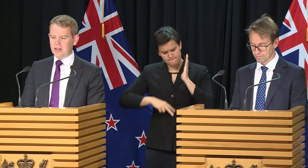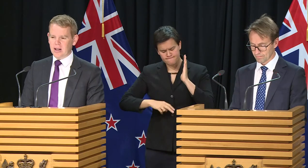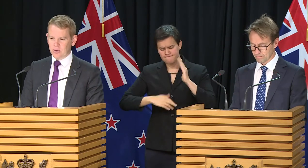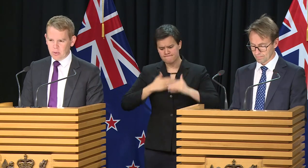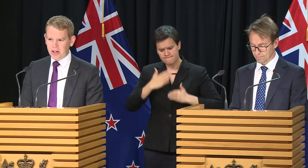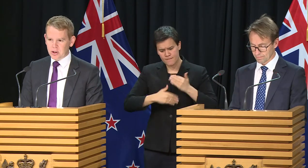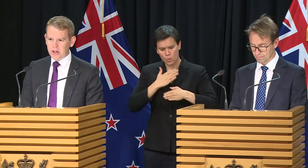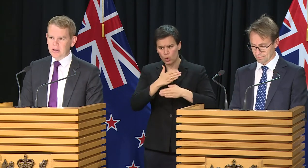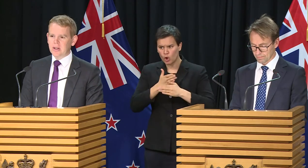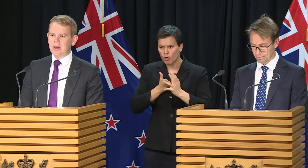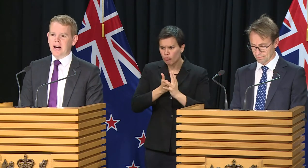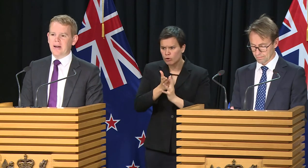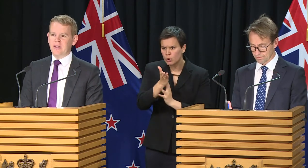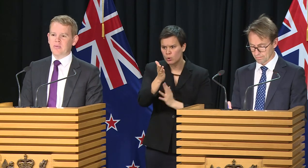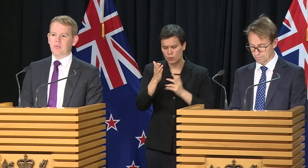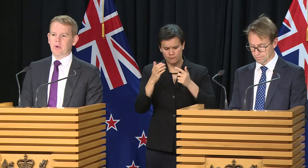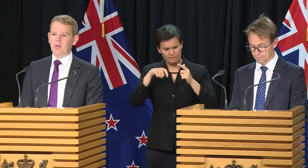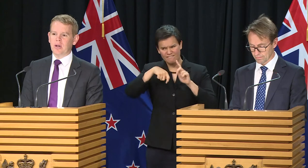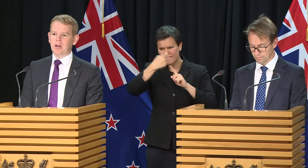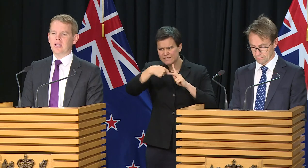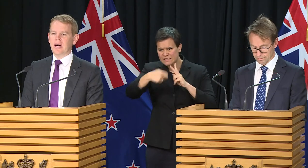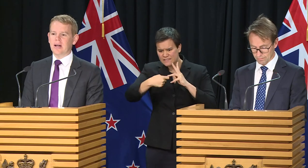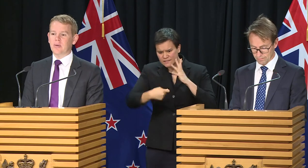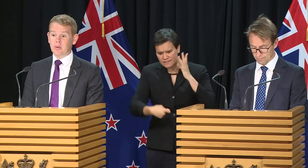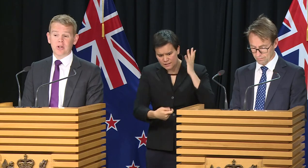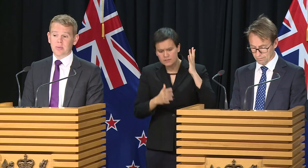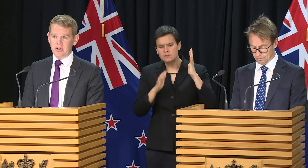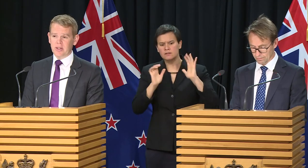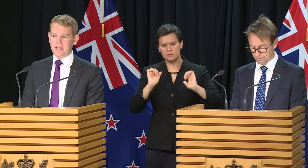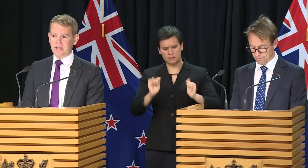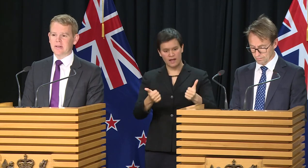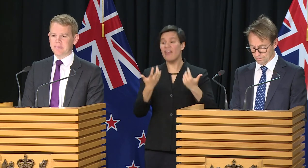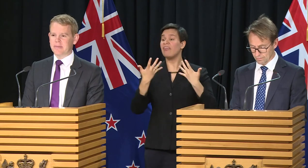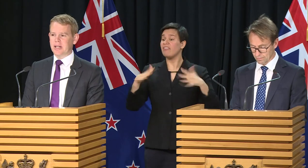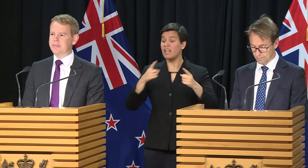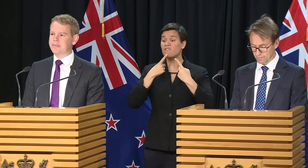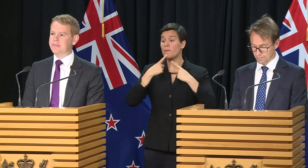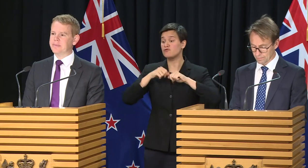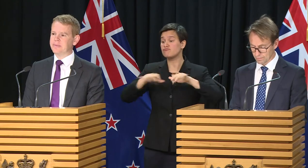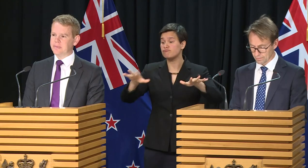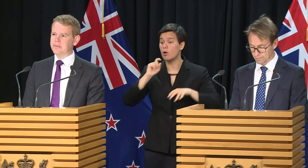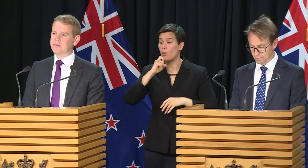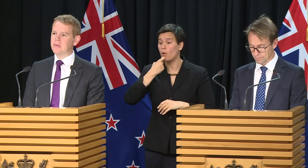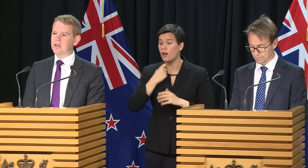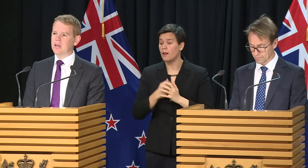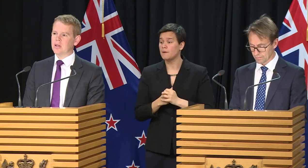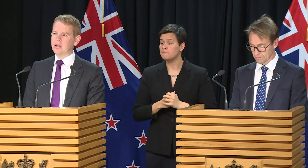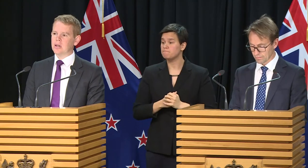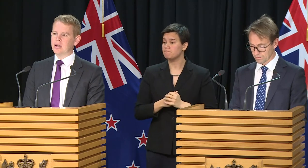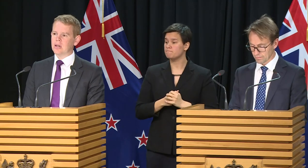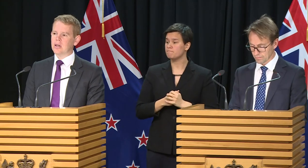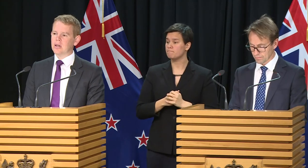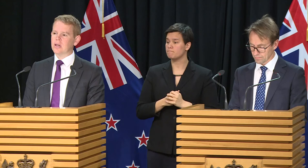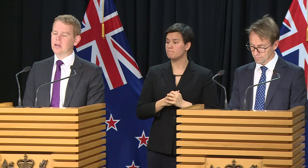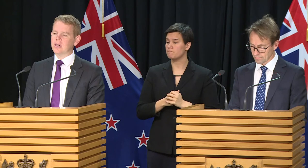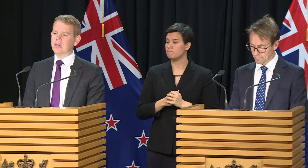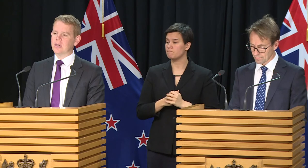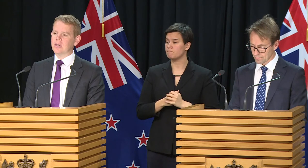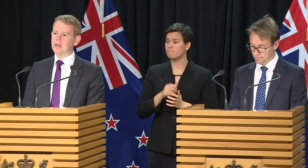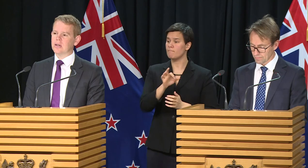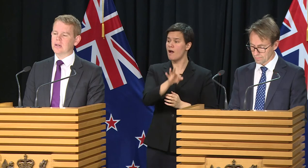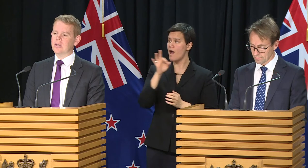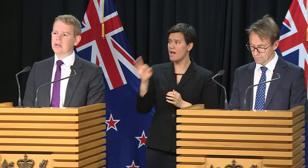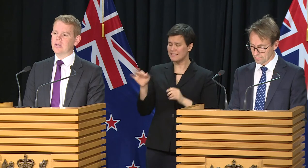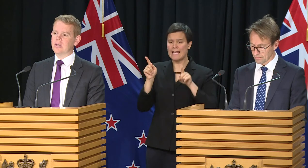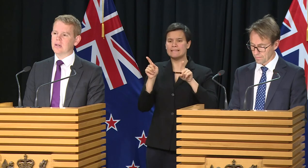period, that's exactly what we are doing. And then we will certainly be releasing that. Another issue raised by Nick